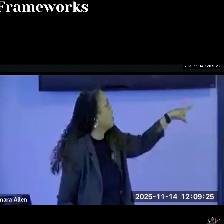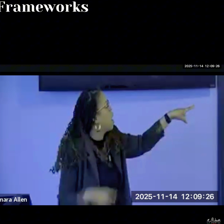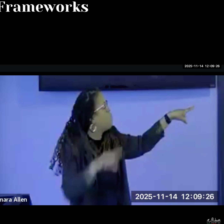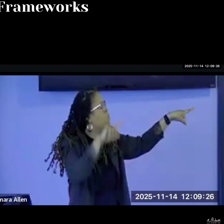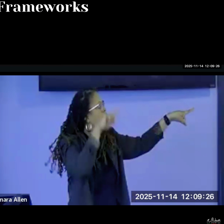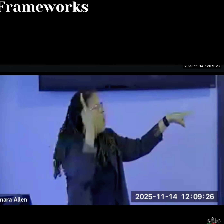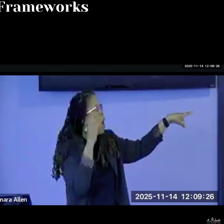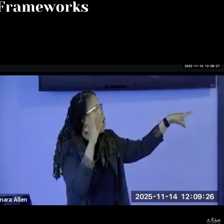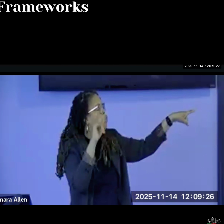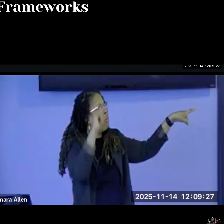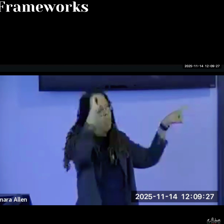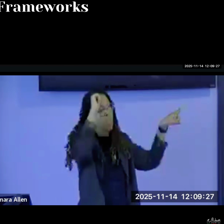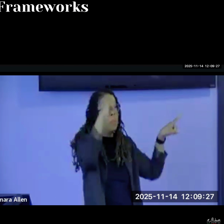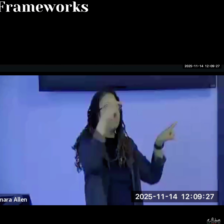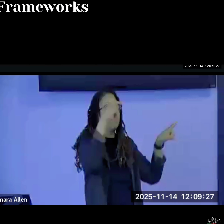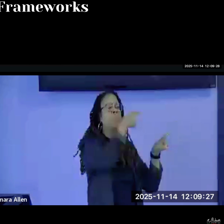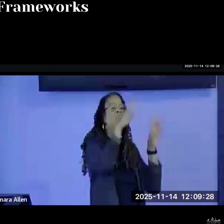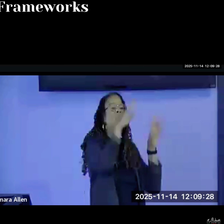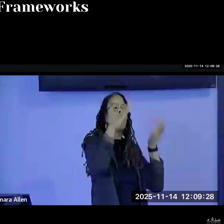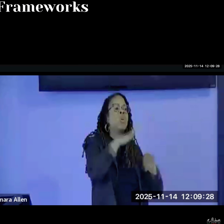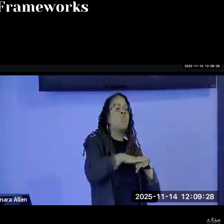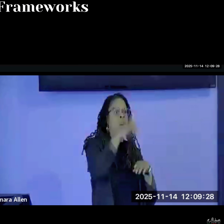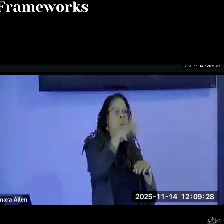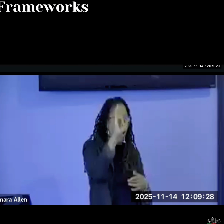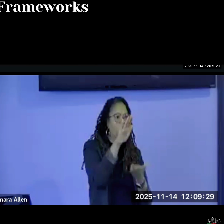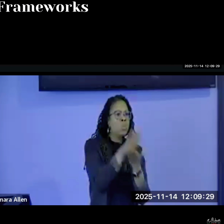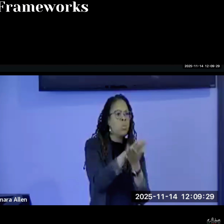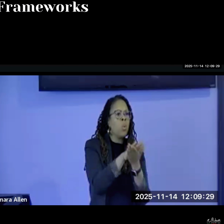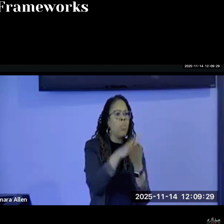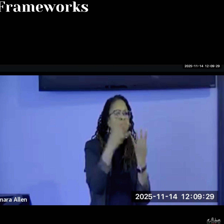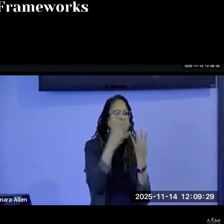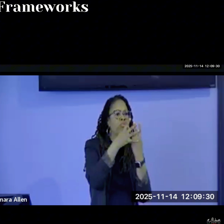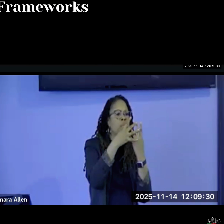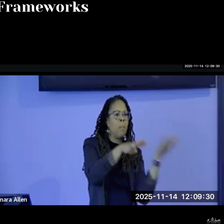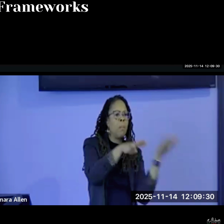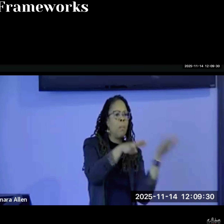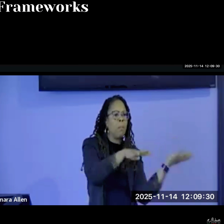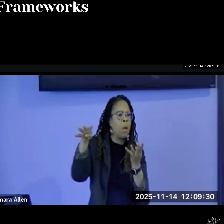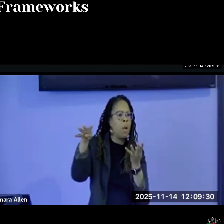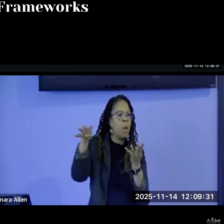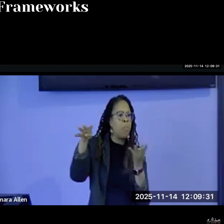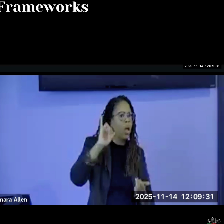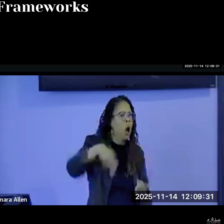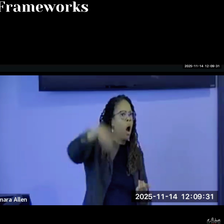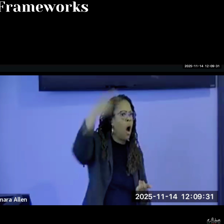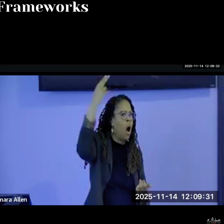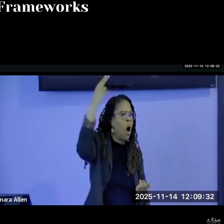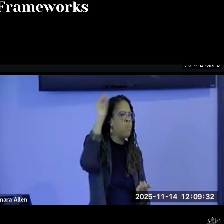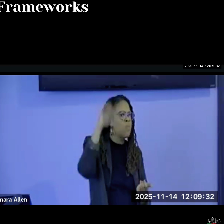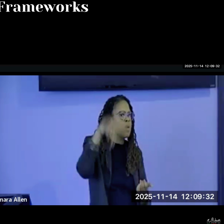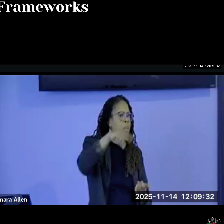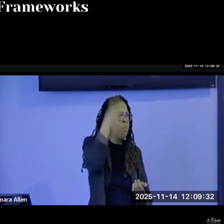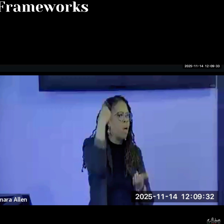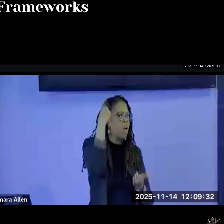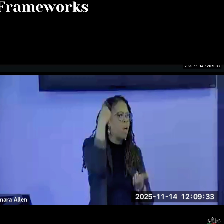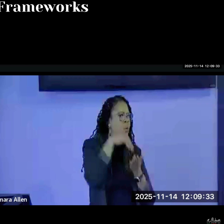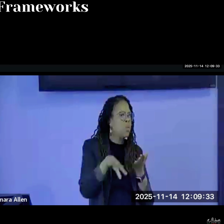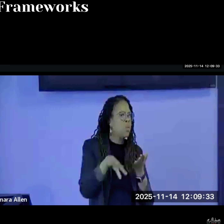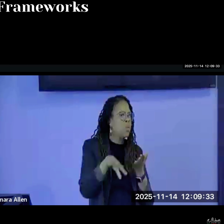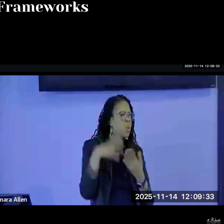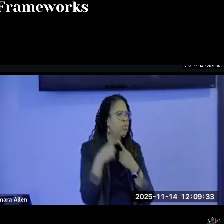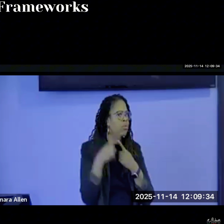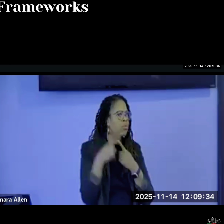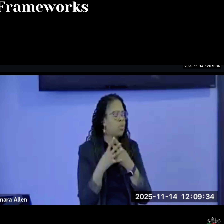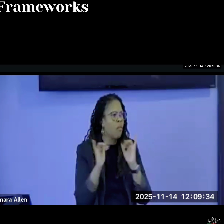the Black deaf experience? I also have to talk about Black critical theory and how often there's